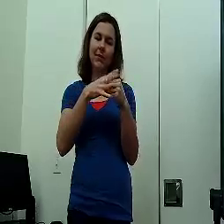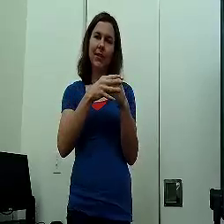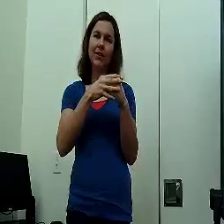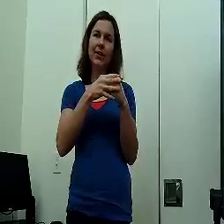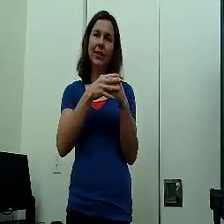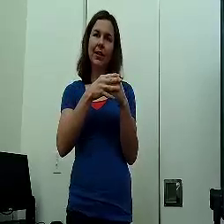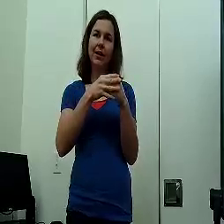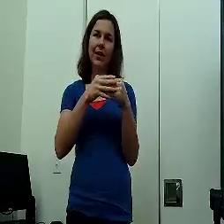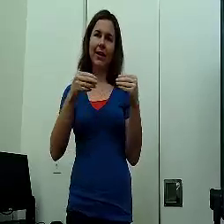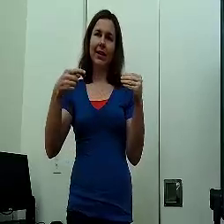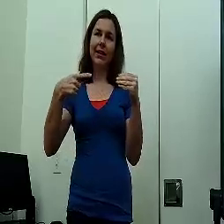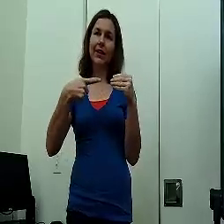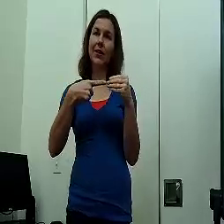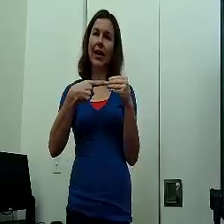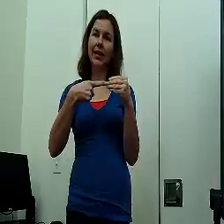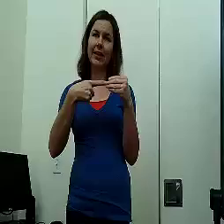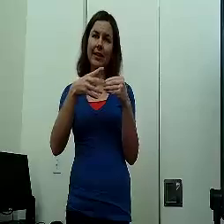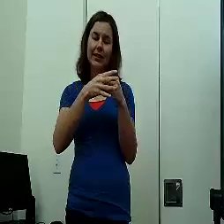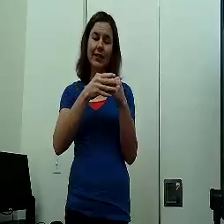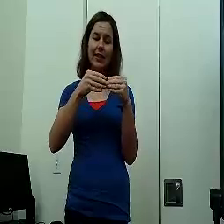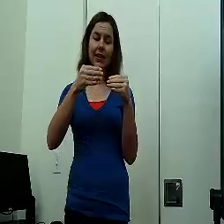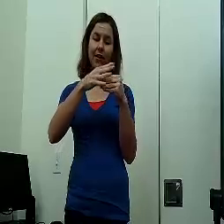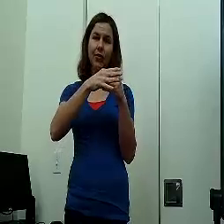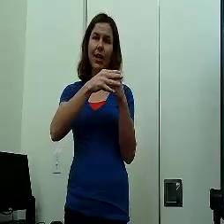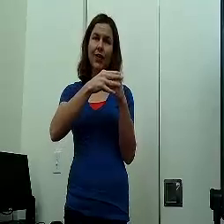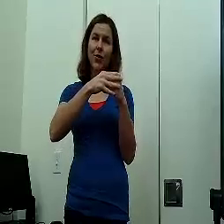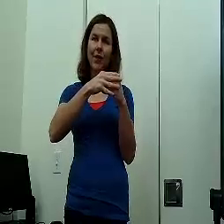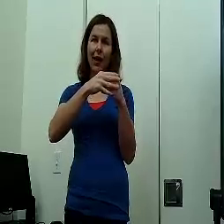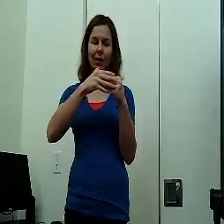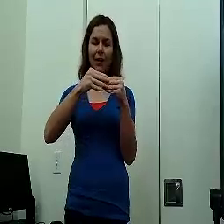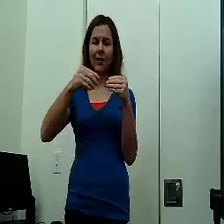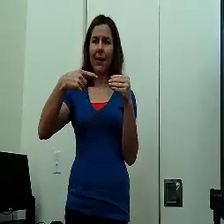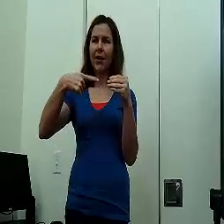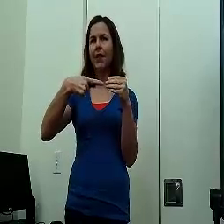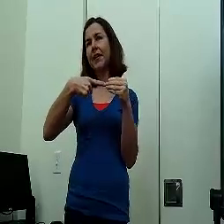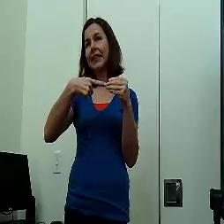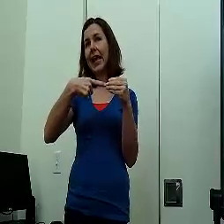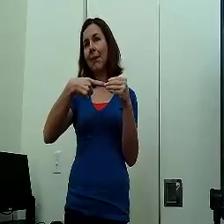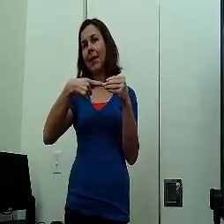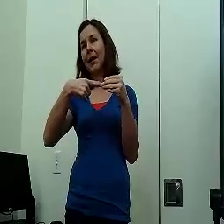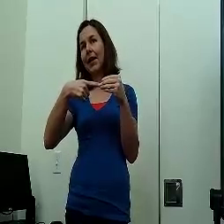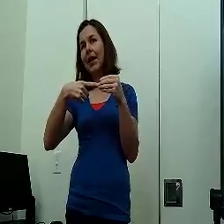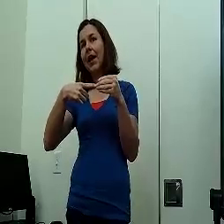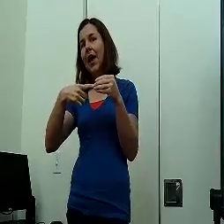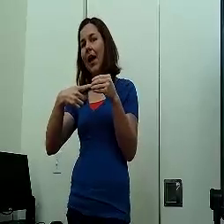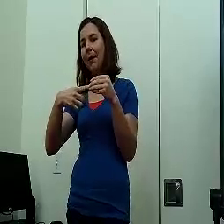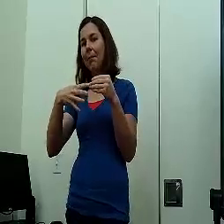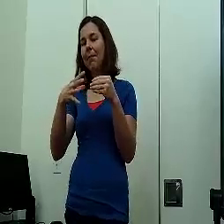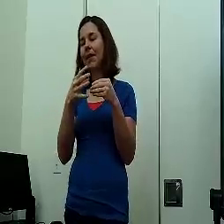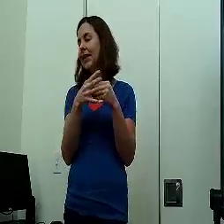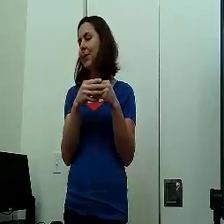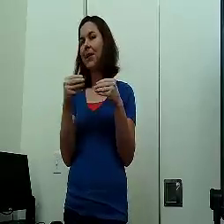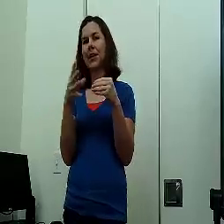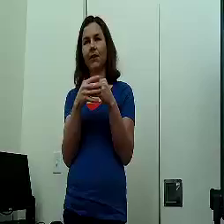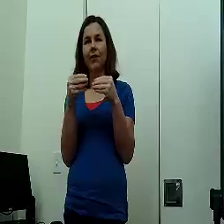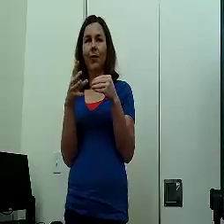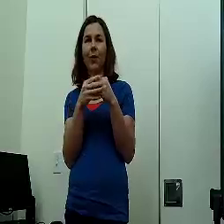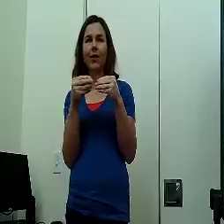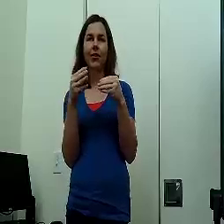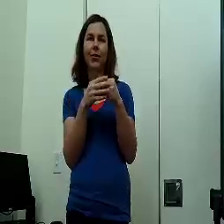So you start out like this and then you end like this. So it's, you kind of draw the outline of the pear and then the stem in it. This is one you don't want to do